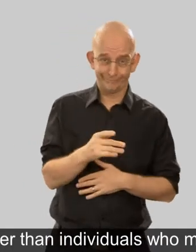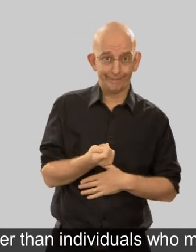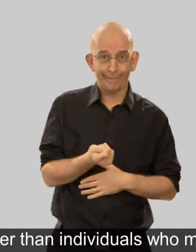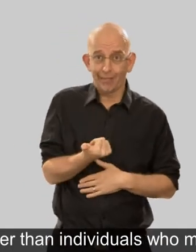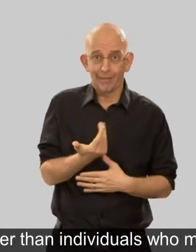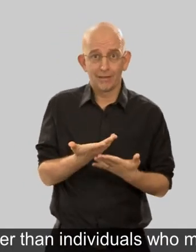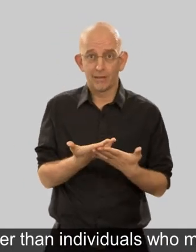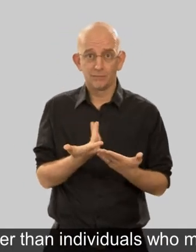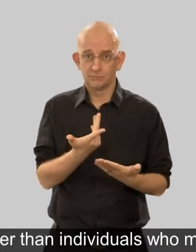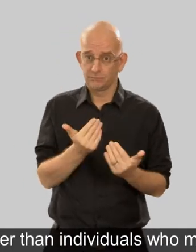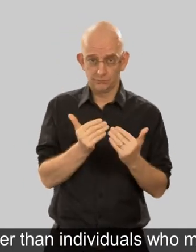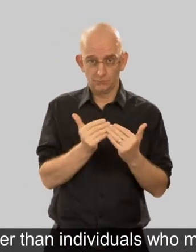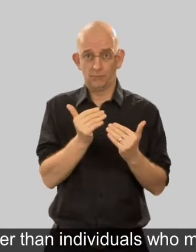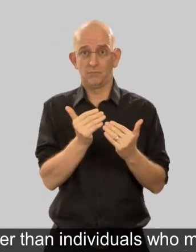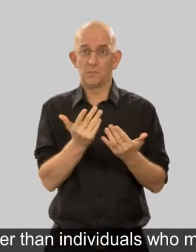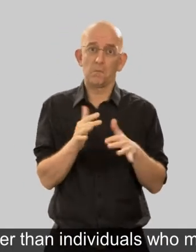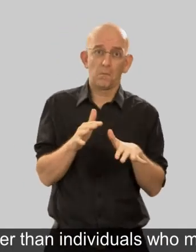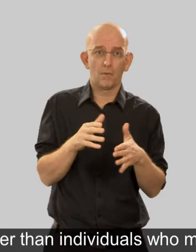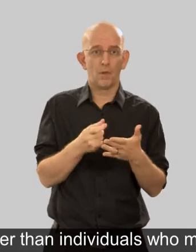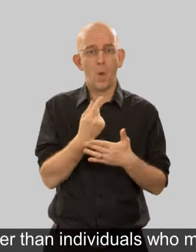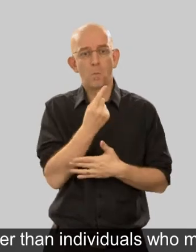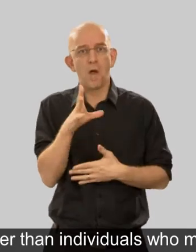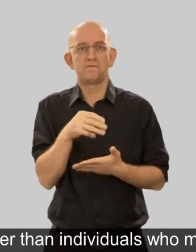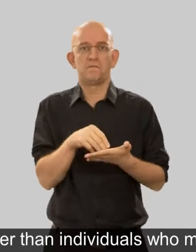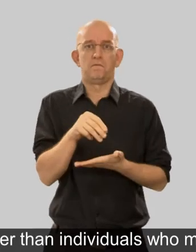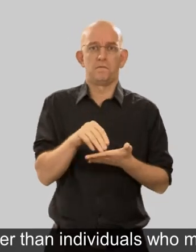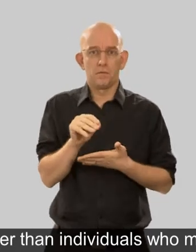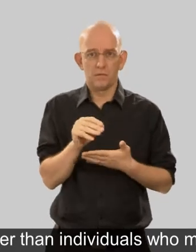rather than individuals who may have low to moderate one-off costs